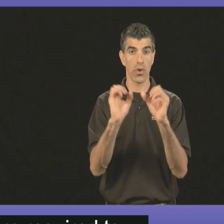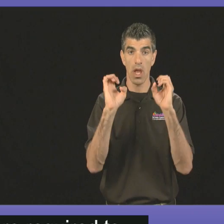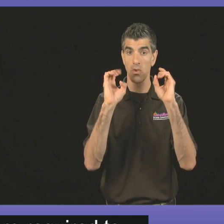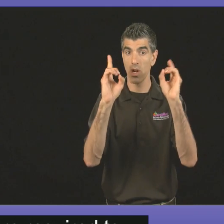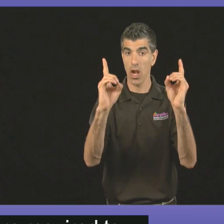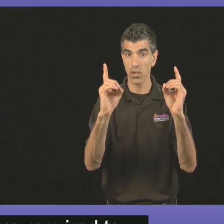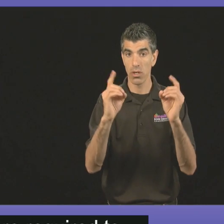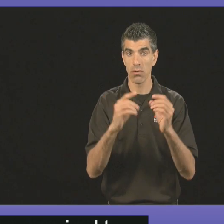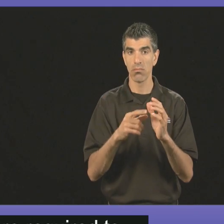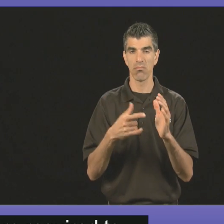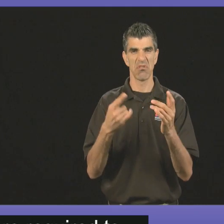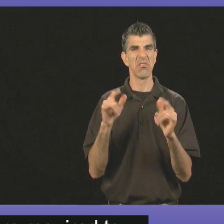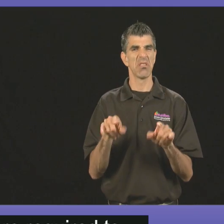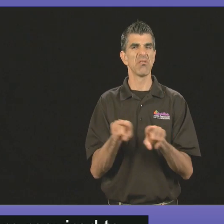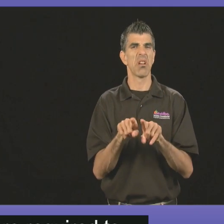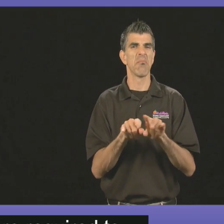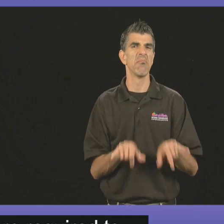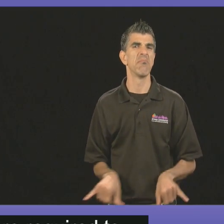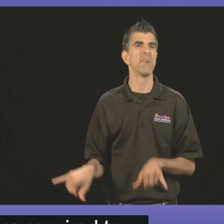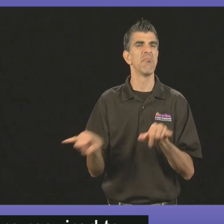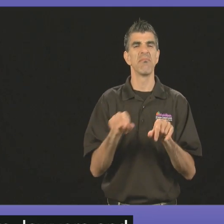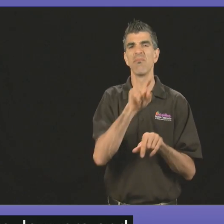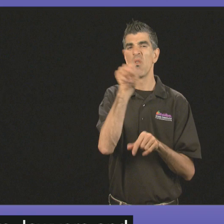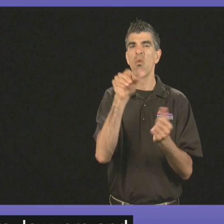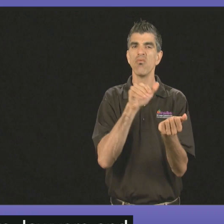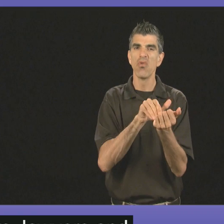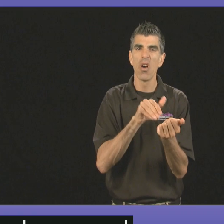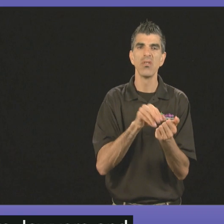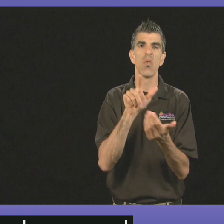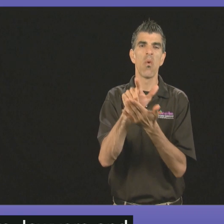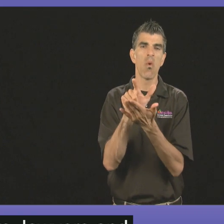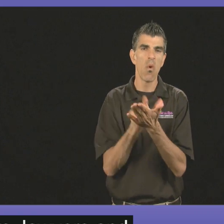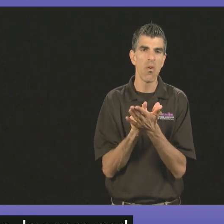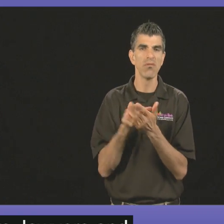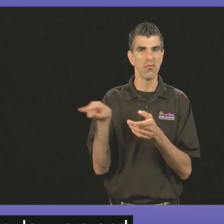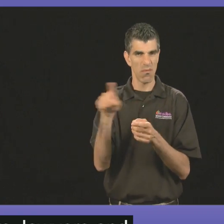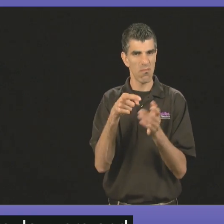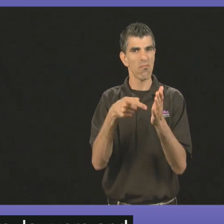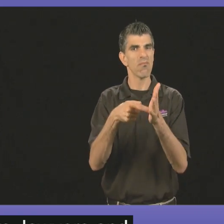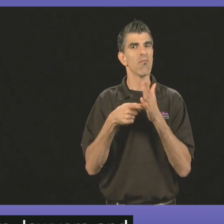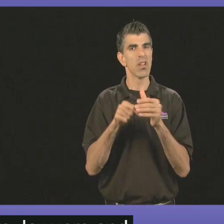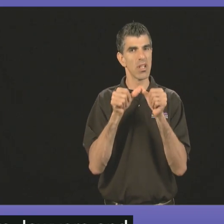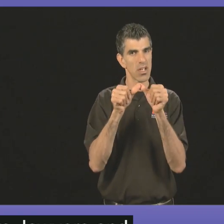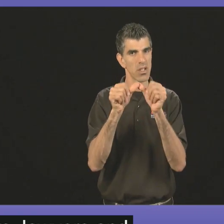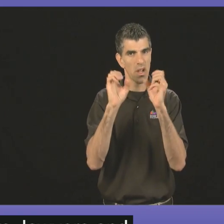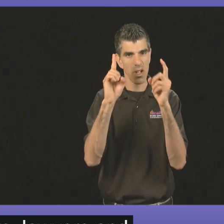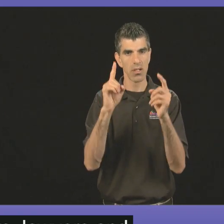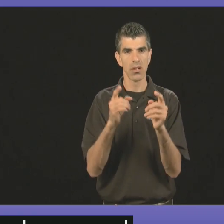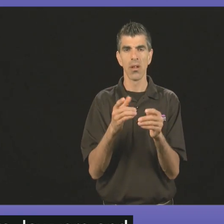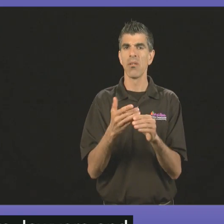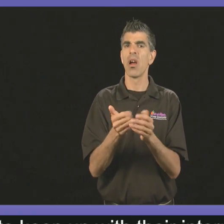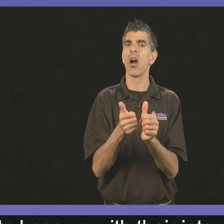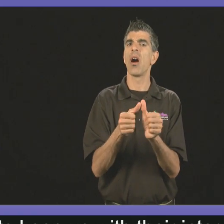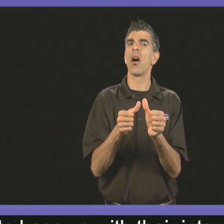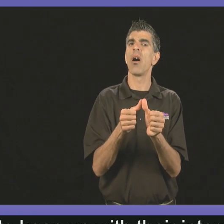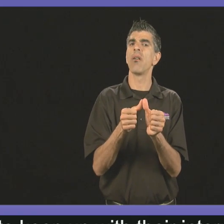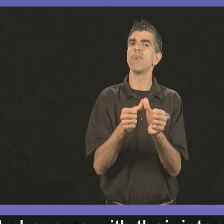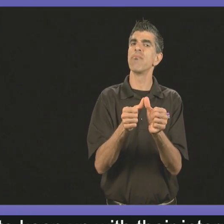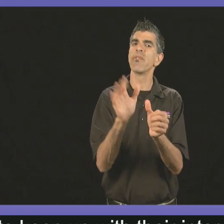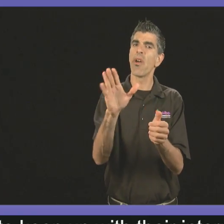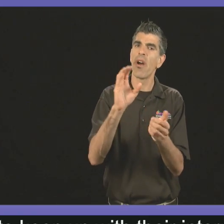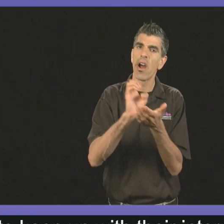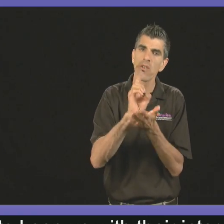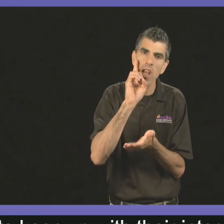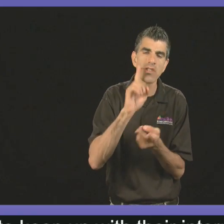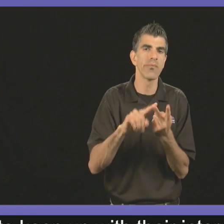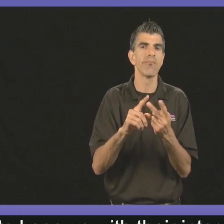Interpreters are required to maintain continuing education just as doctors, lawyers, and other professionals would. They do this to